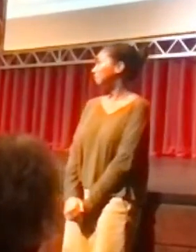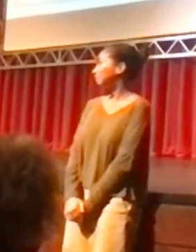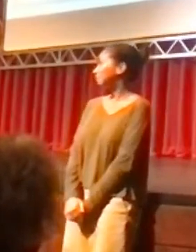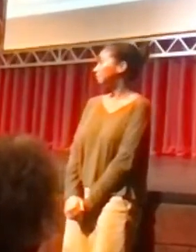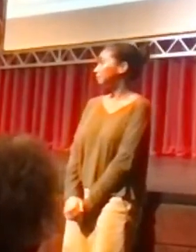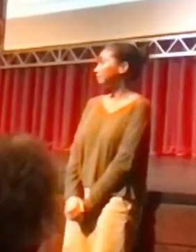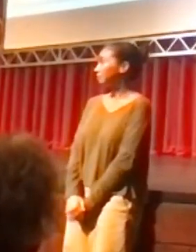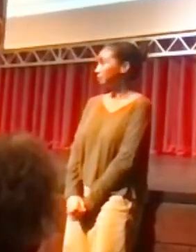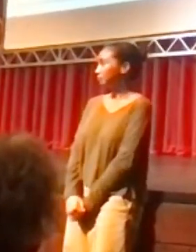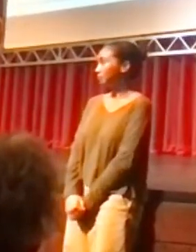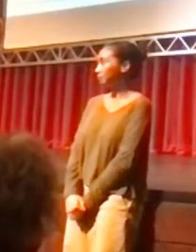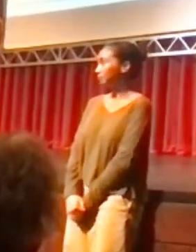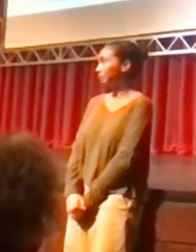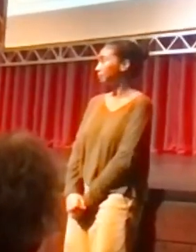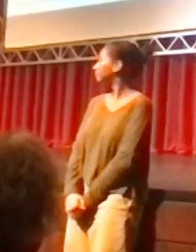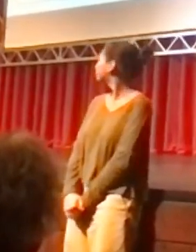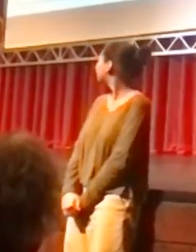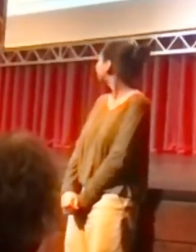te